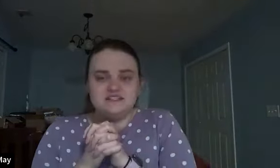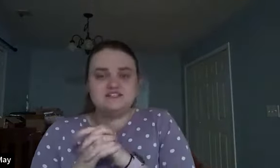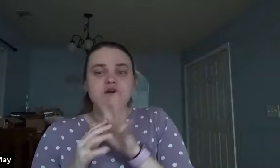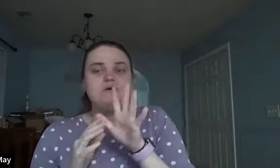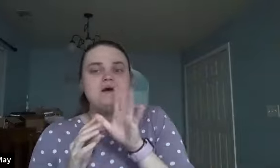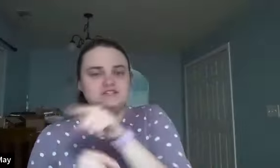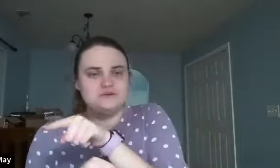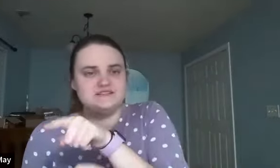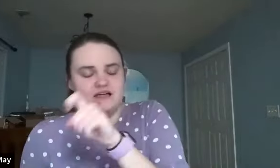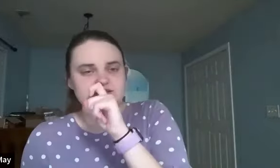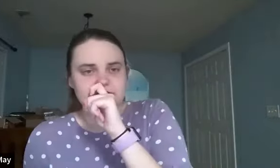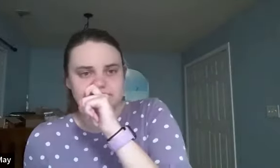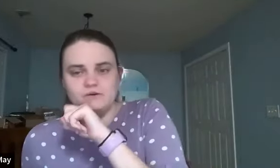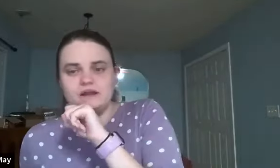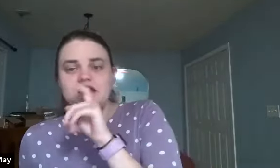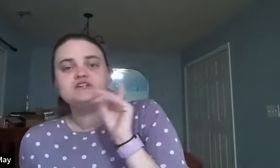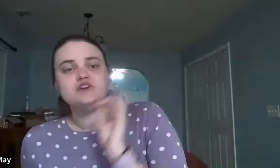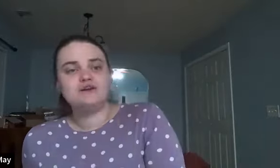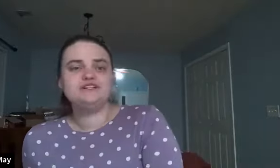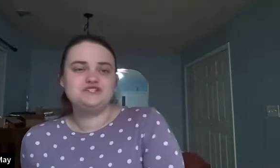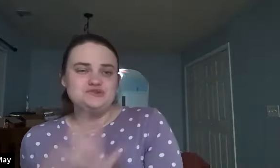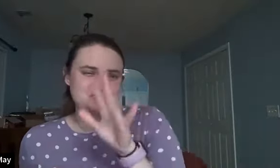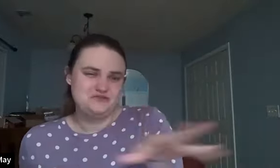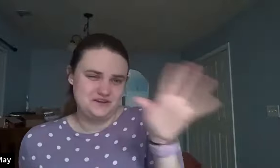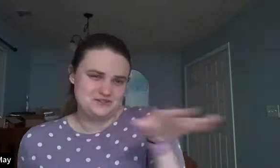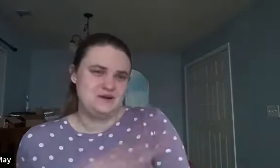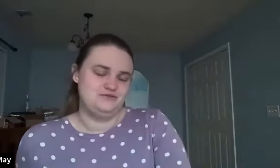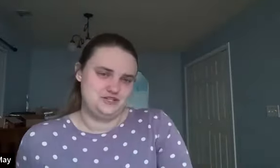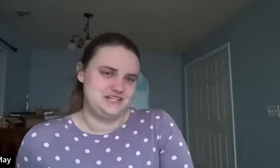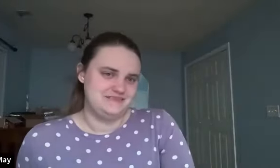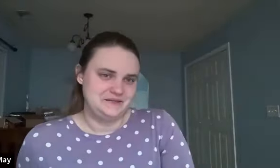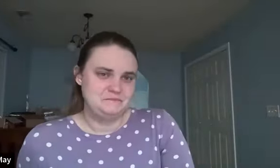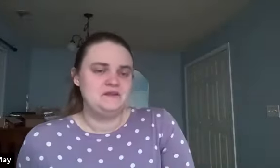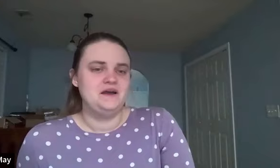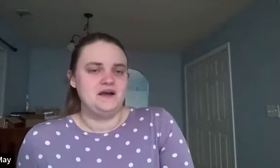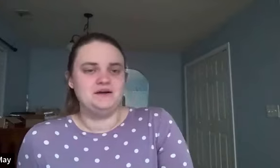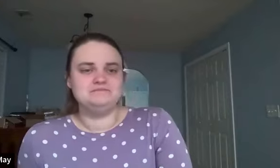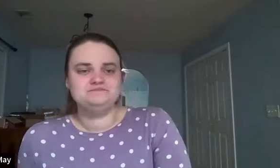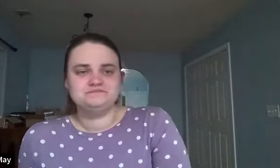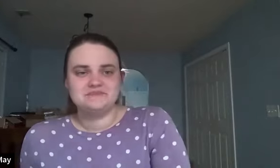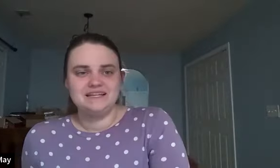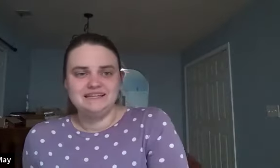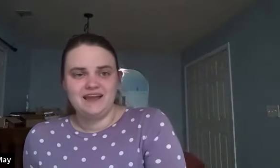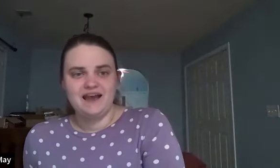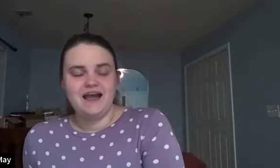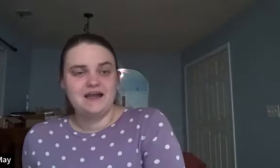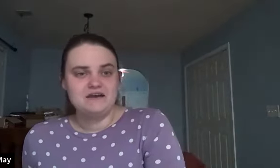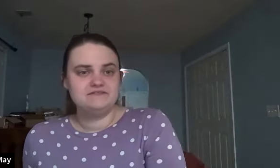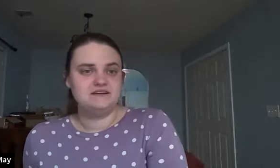Yes. So I'm gonna start with this last question real quick. Dog breeds you do fingerspell, unfortunately. Yeah, I have stuck